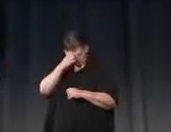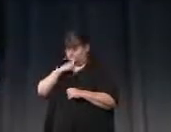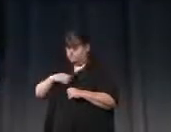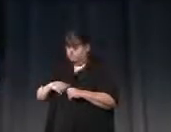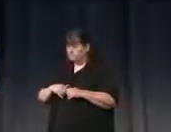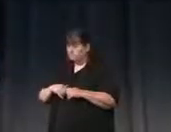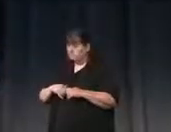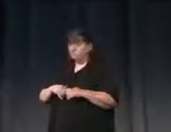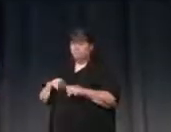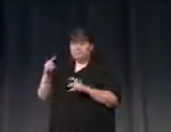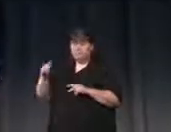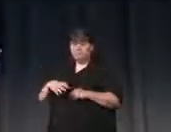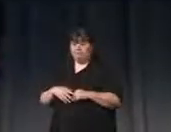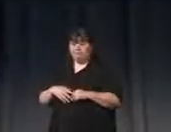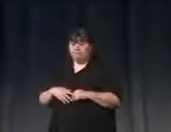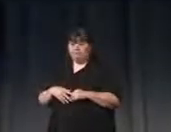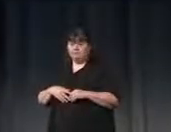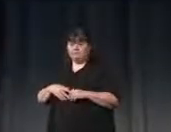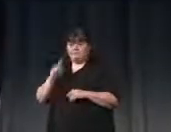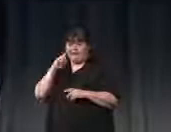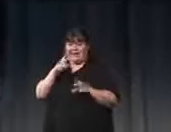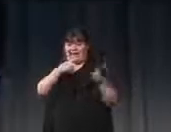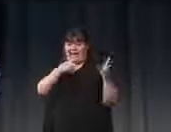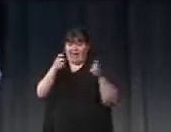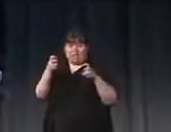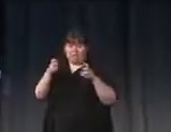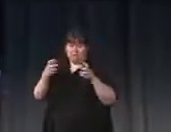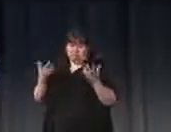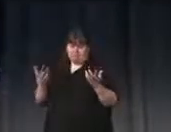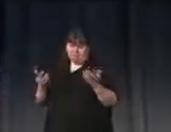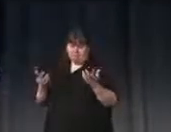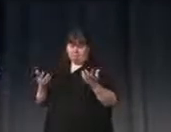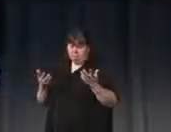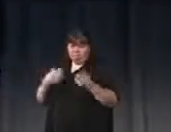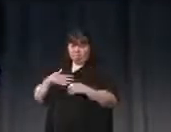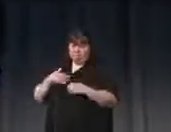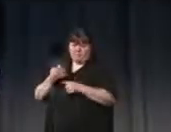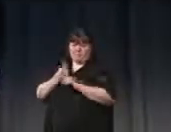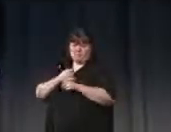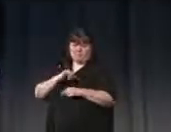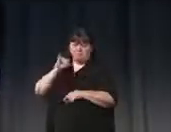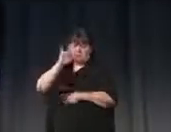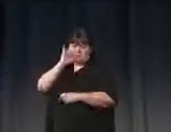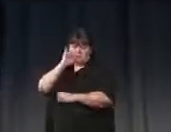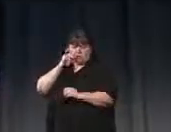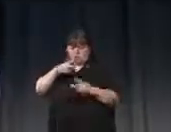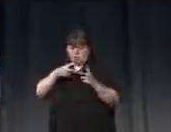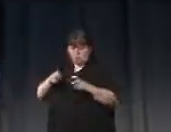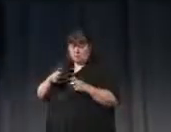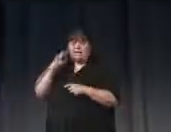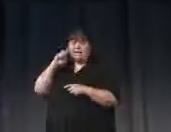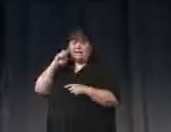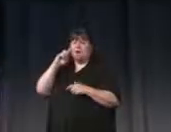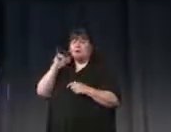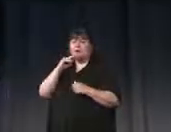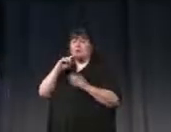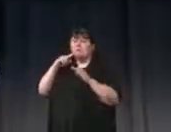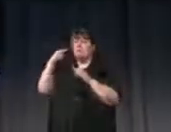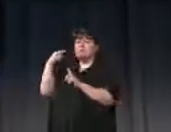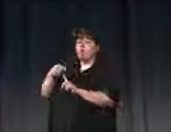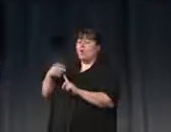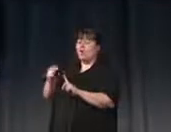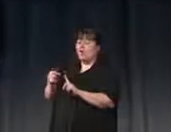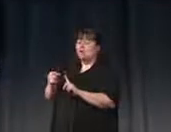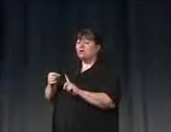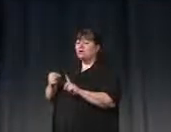is? Okay, so that was just a scene that I recorded in a cafe on my iPhone. And the point of playing this to you is just